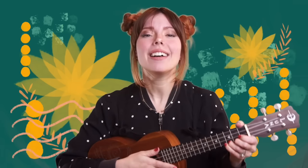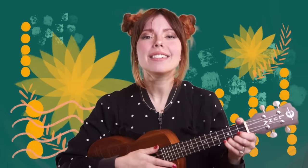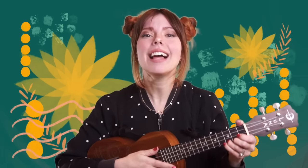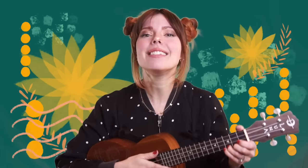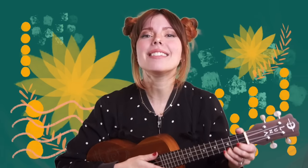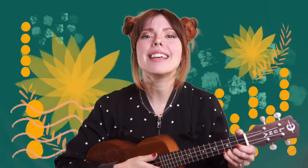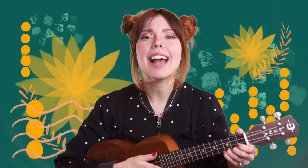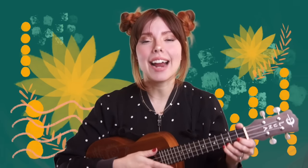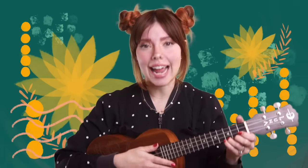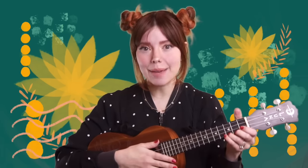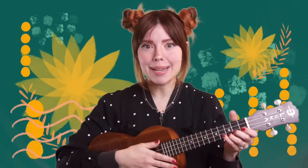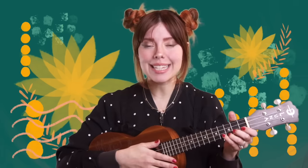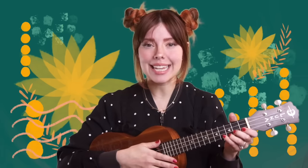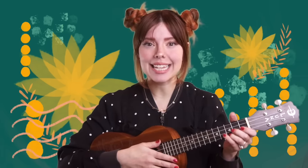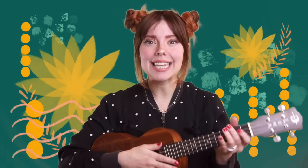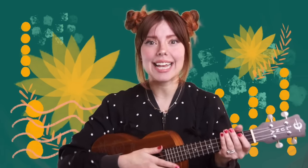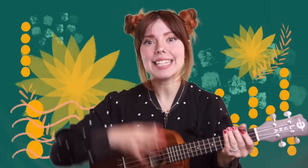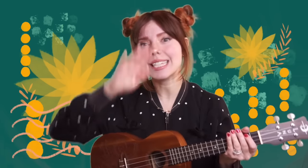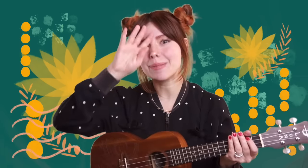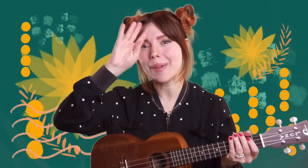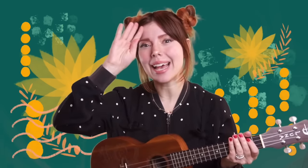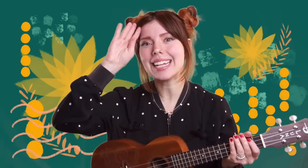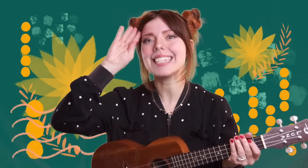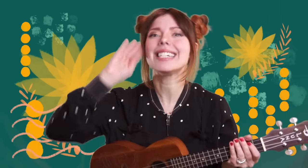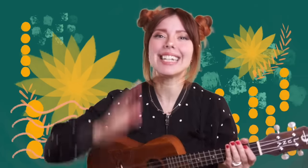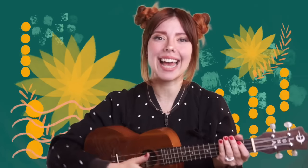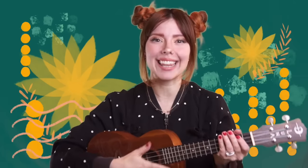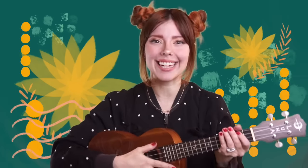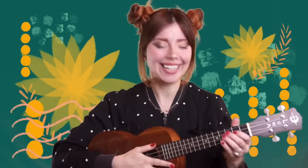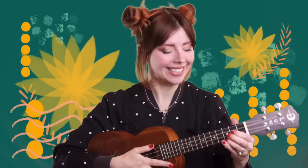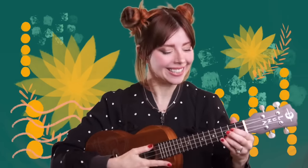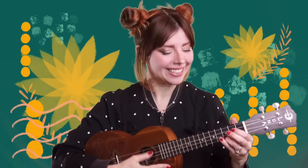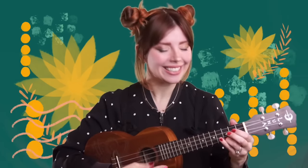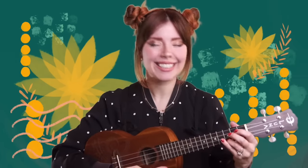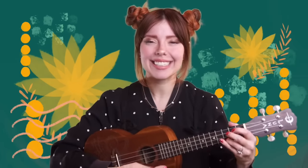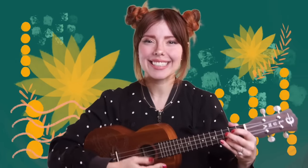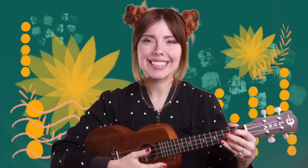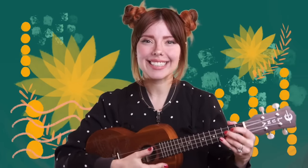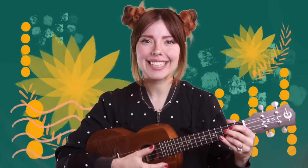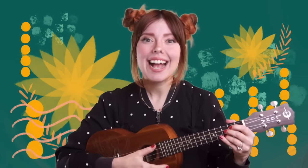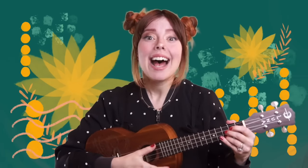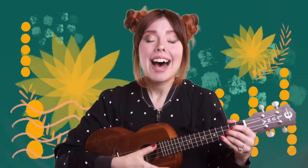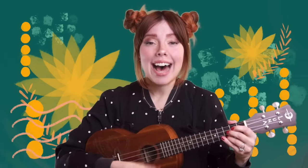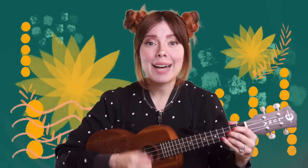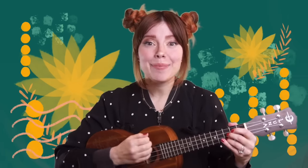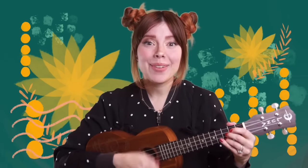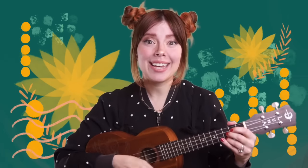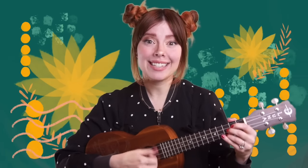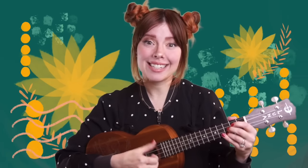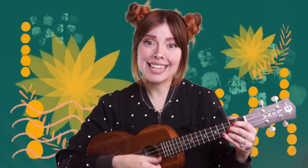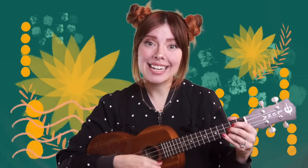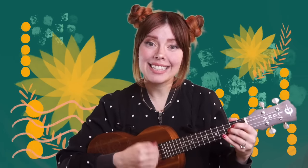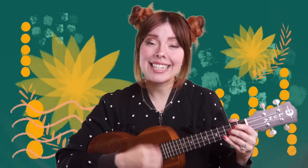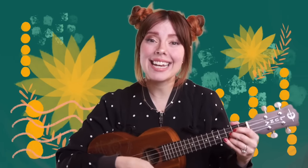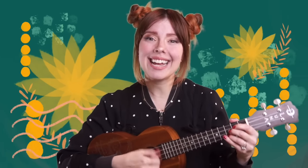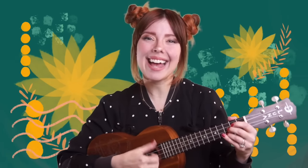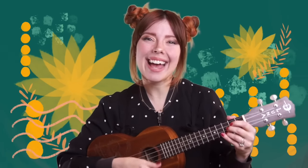Let's sing our ABCs in Spanish together. A, B, C, D, A,